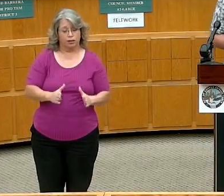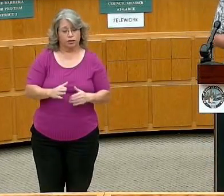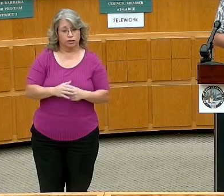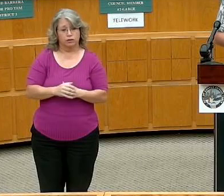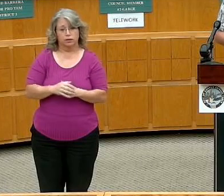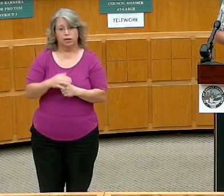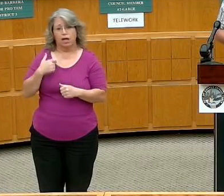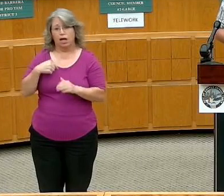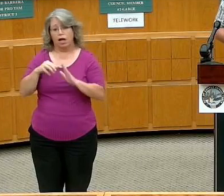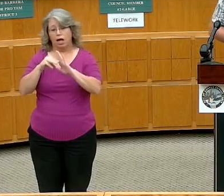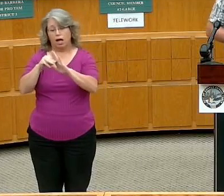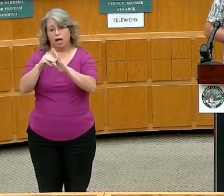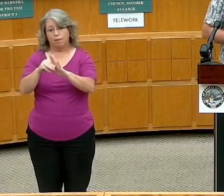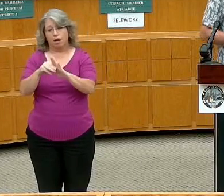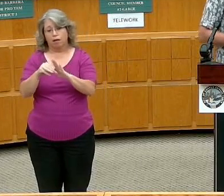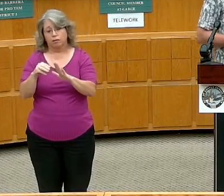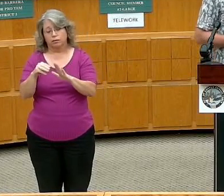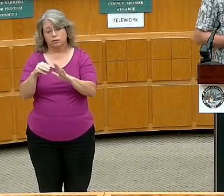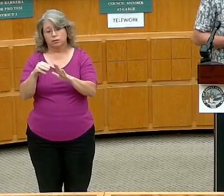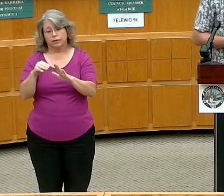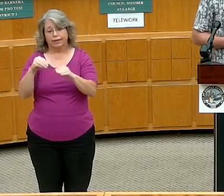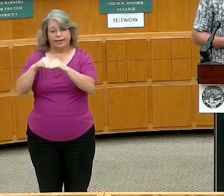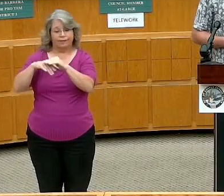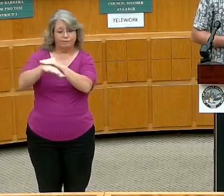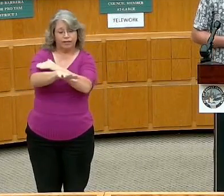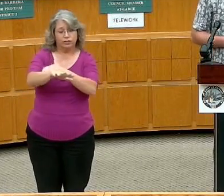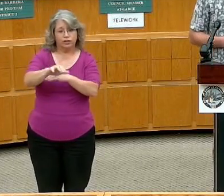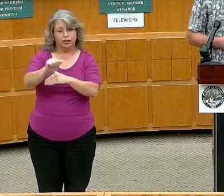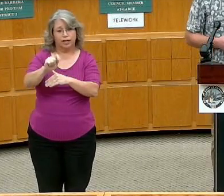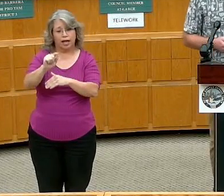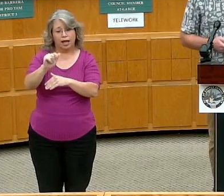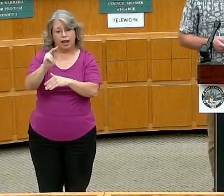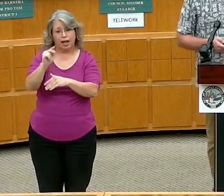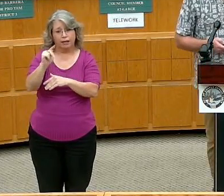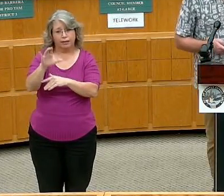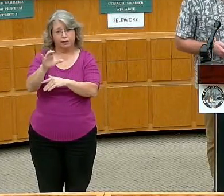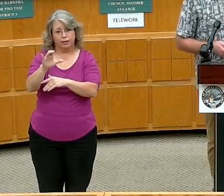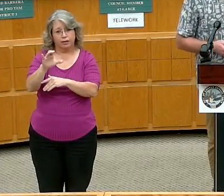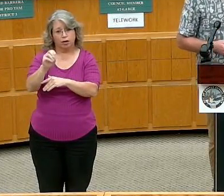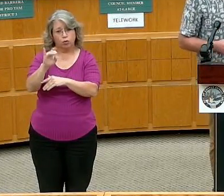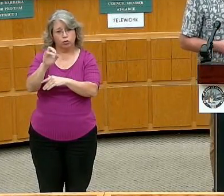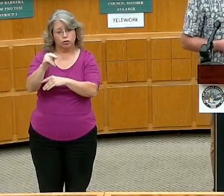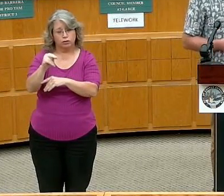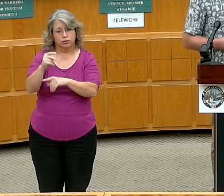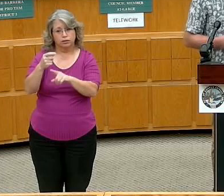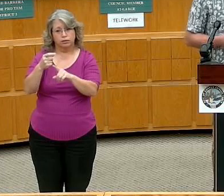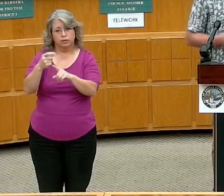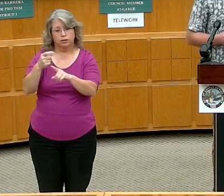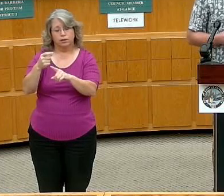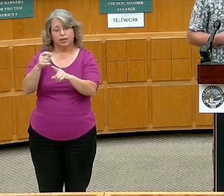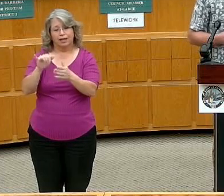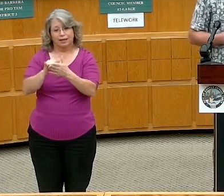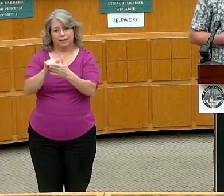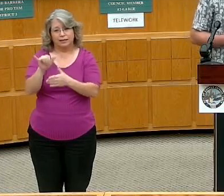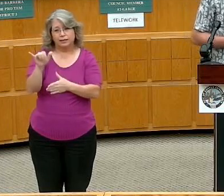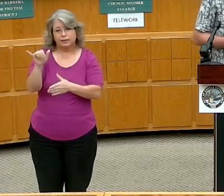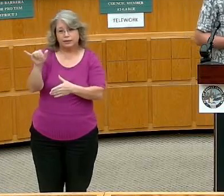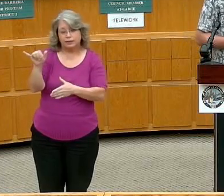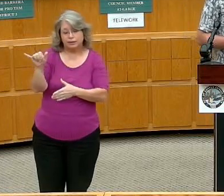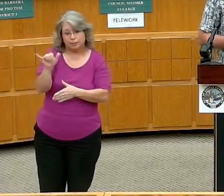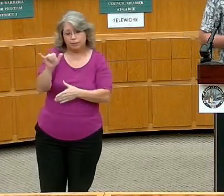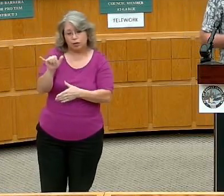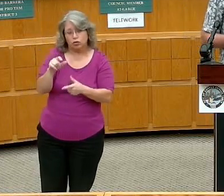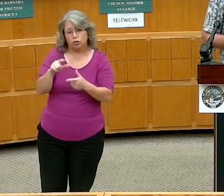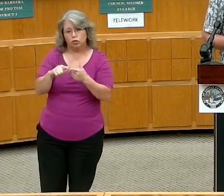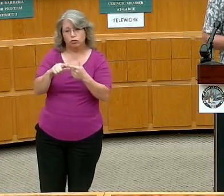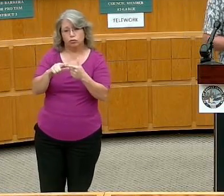Atlantic Ocean by the lionfish, which is similar to modeling the invasion of a virus, but I wasn't up on the literature,